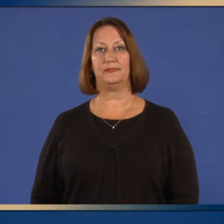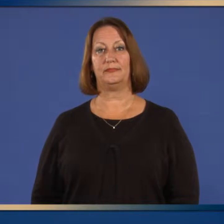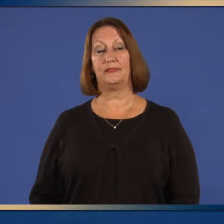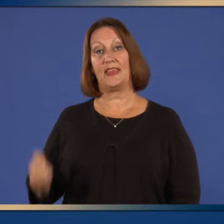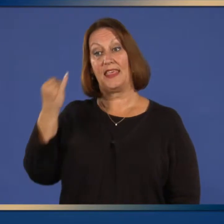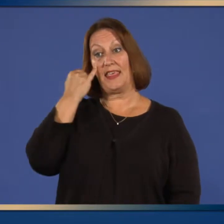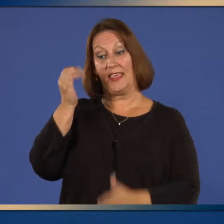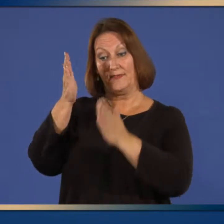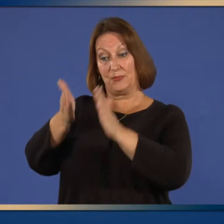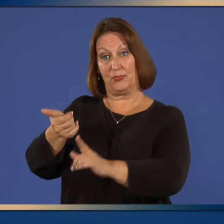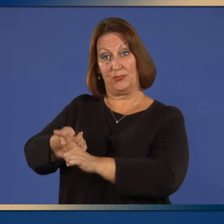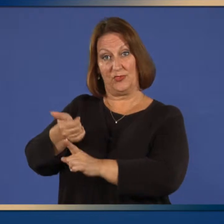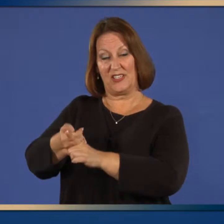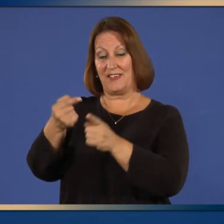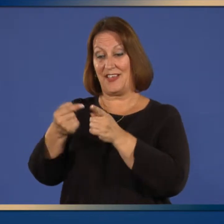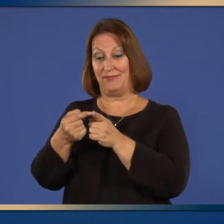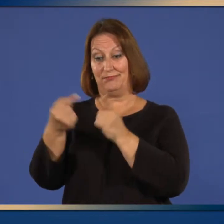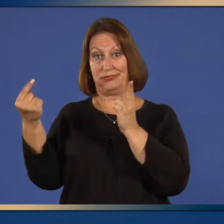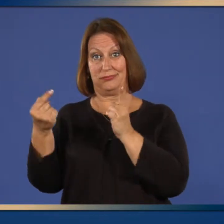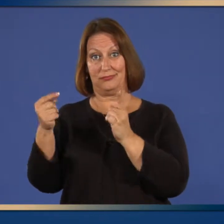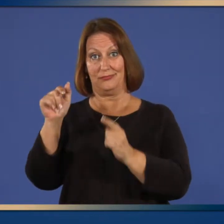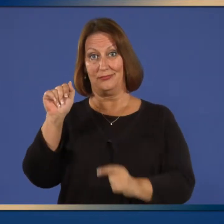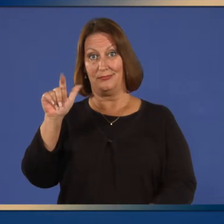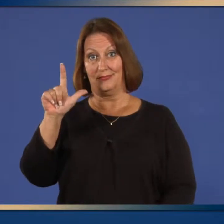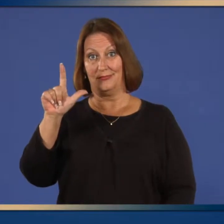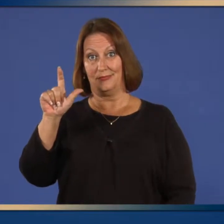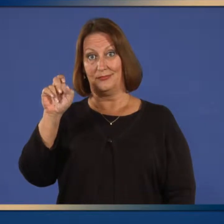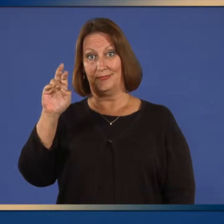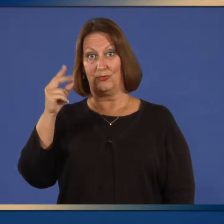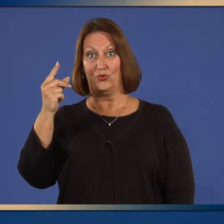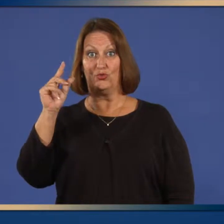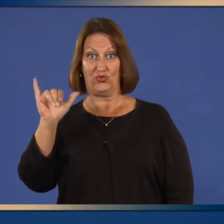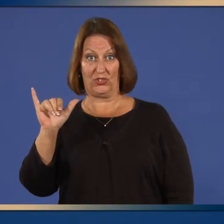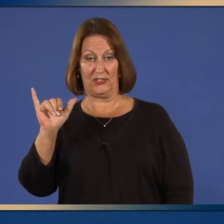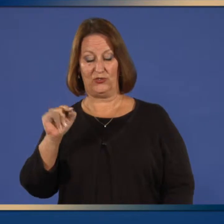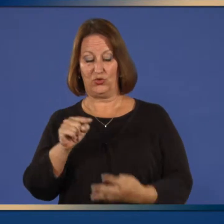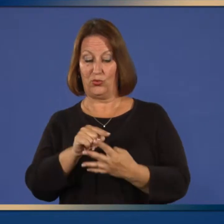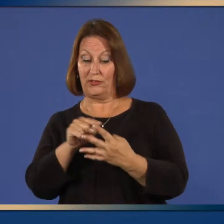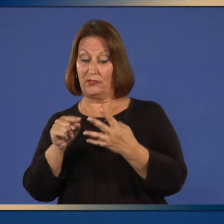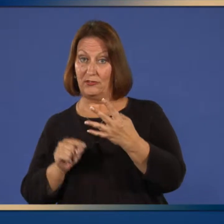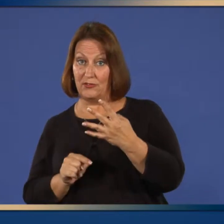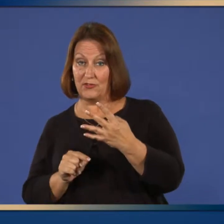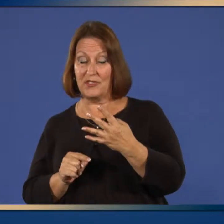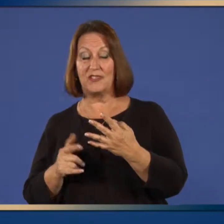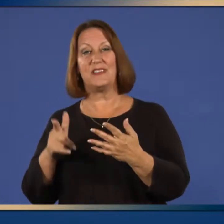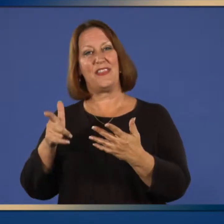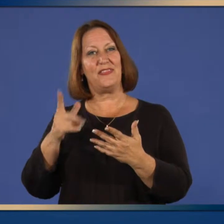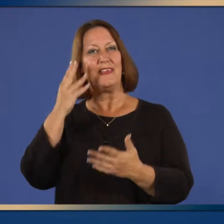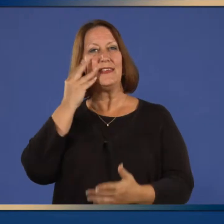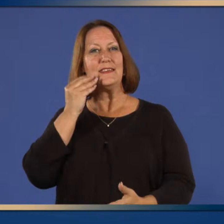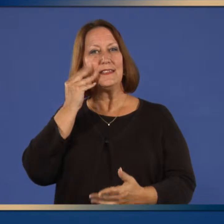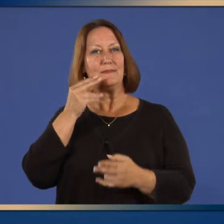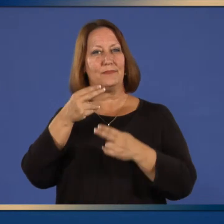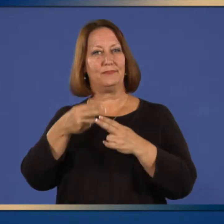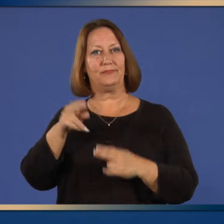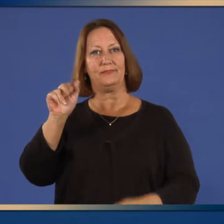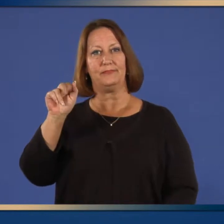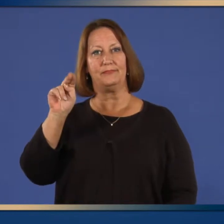History of anaphylactic reaction, such as hives or urticaria,